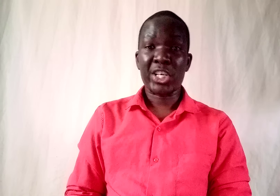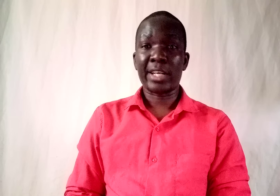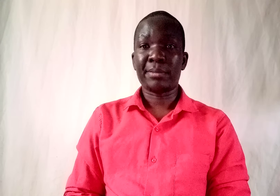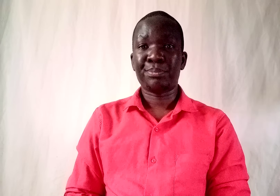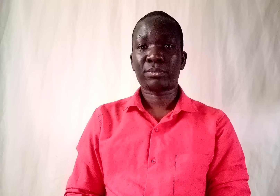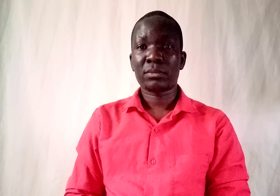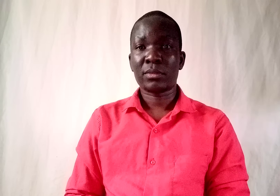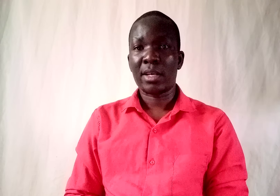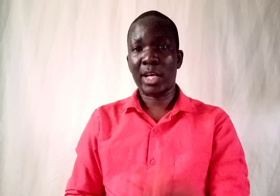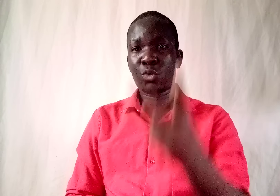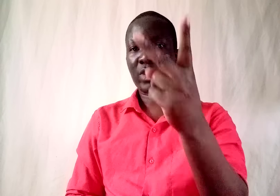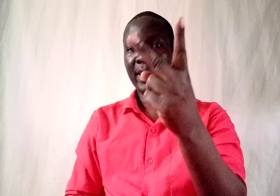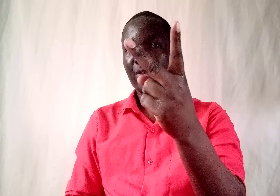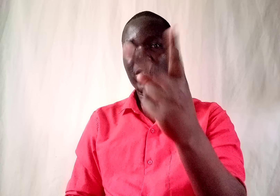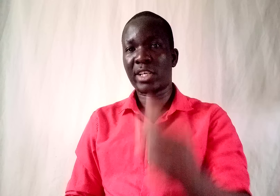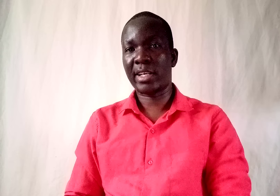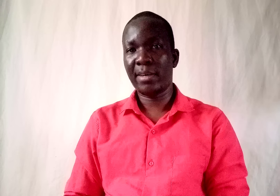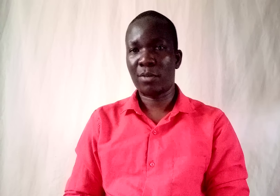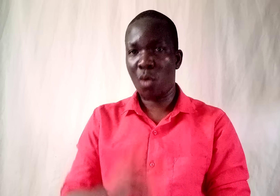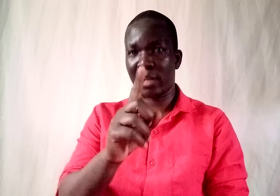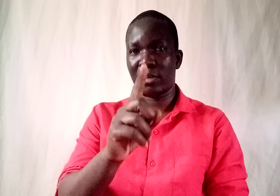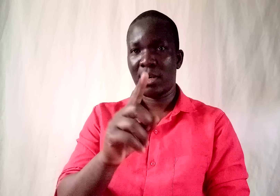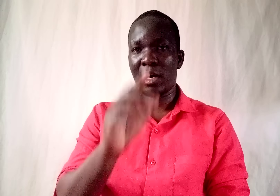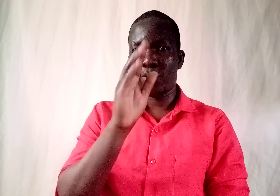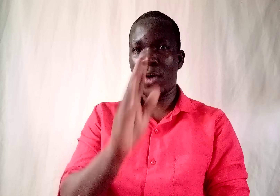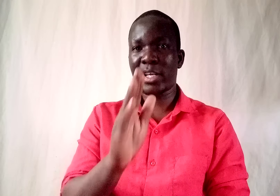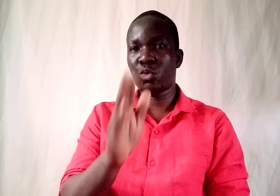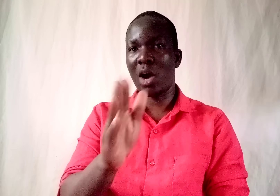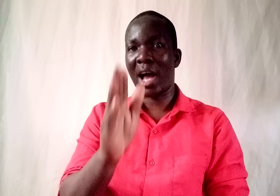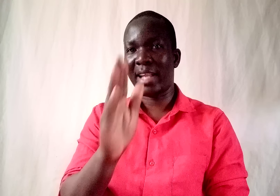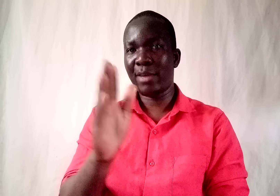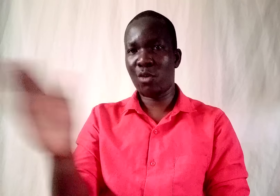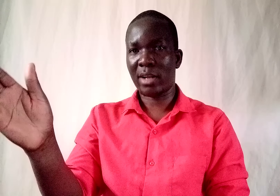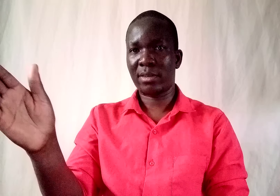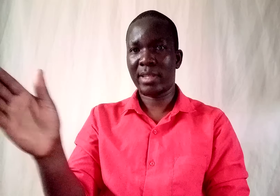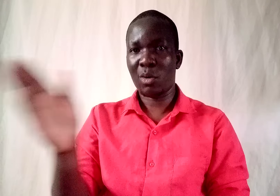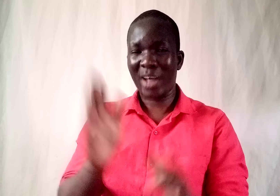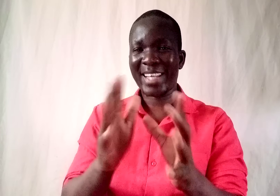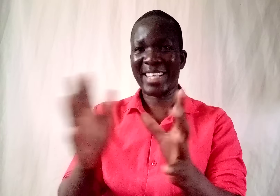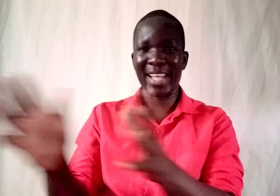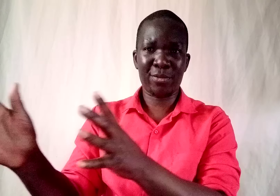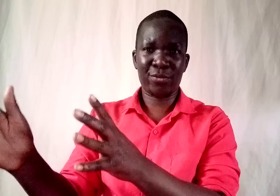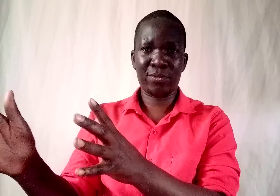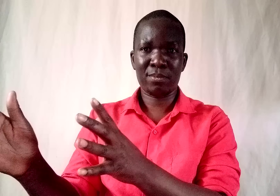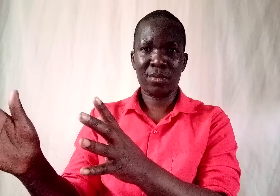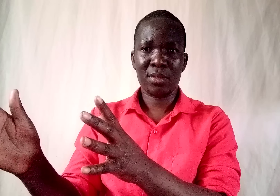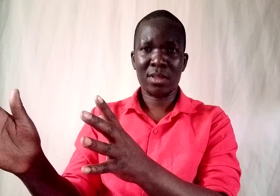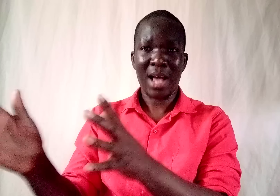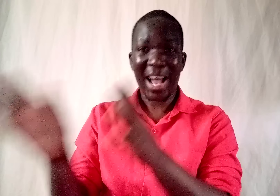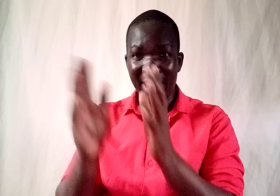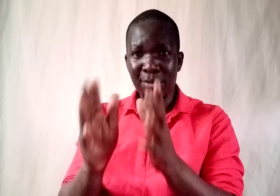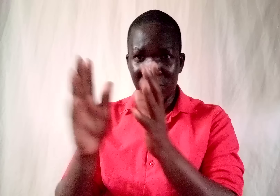chicken. There are two signs for chicken. One referring to a live one, the one that has life, a live